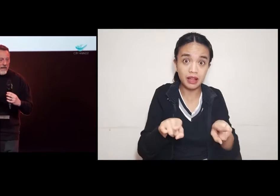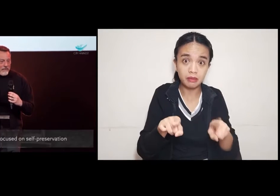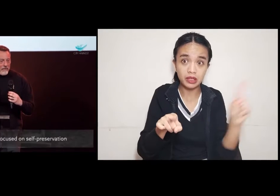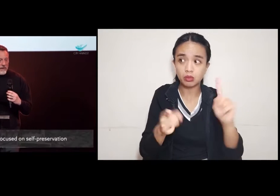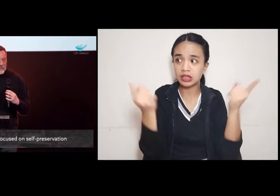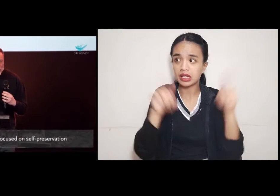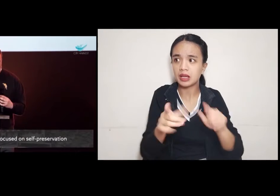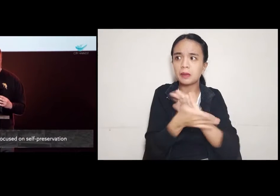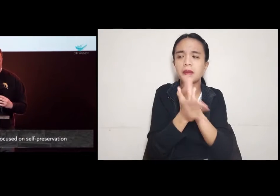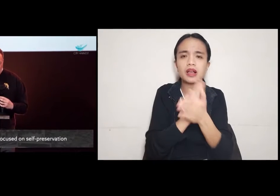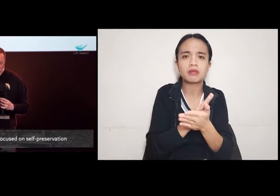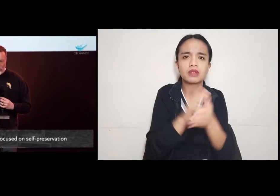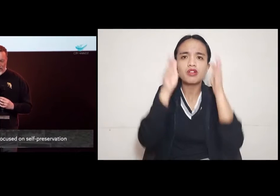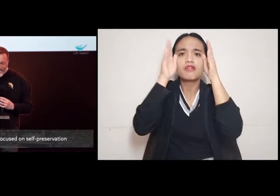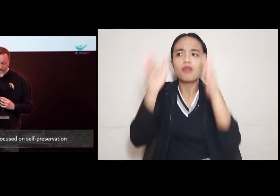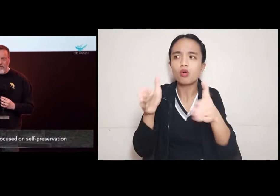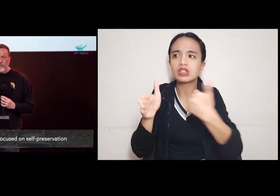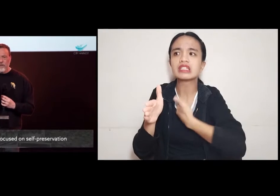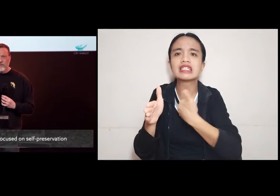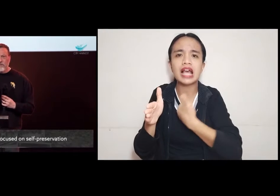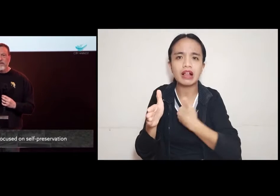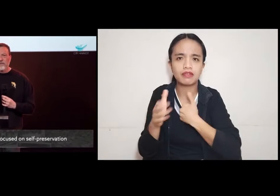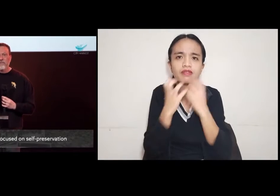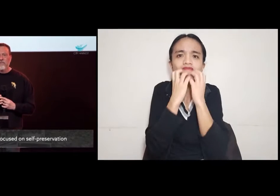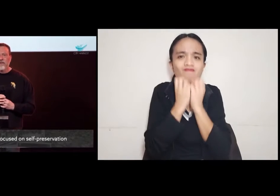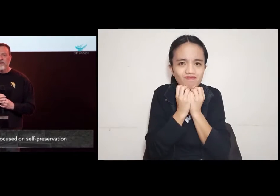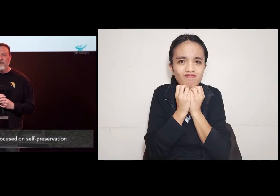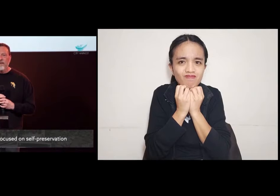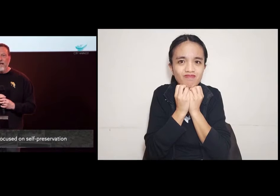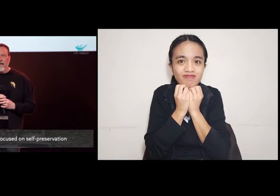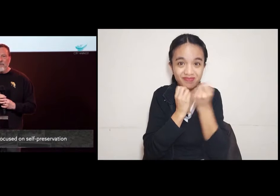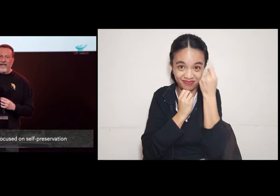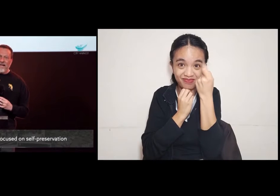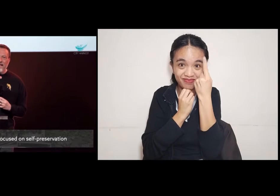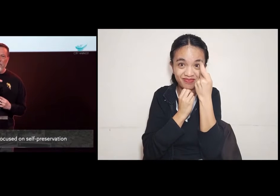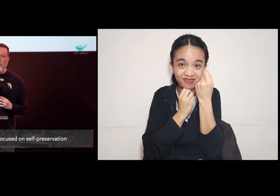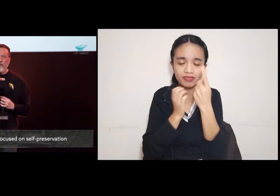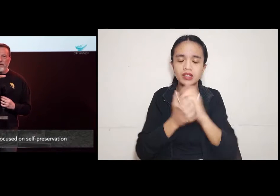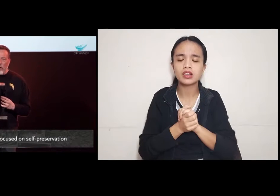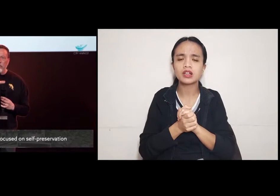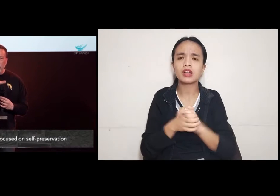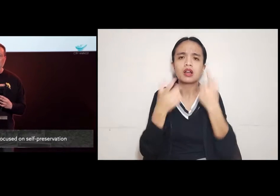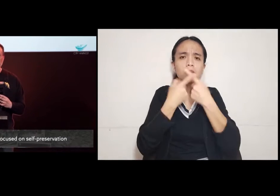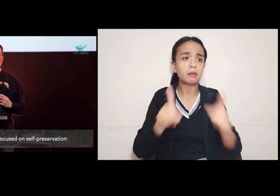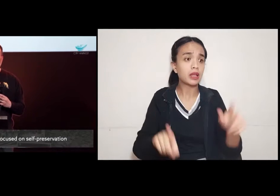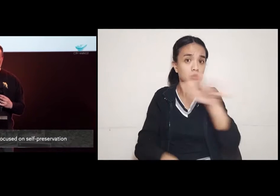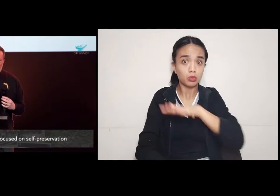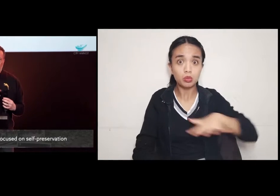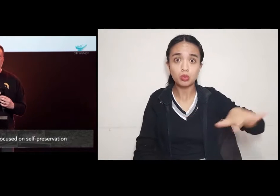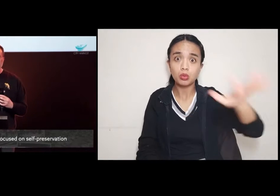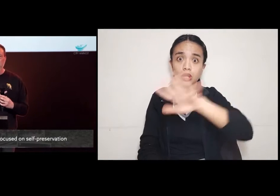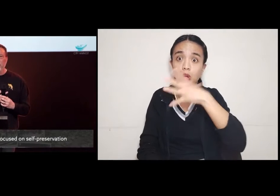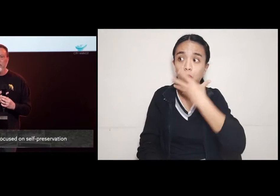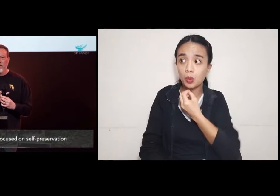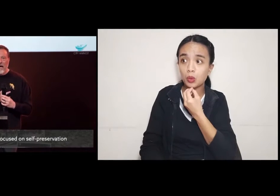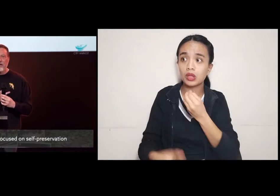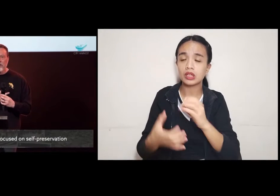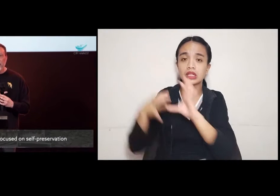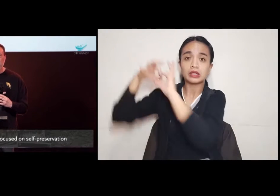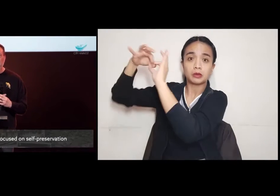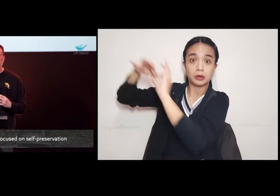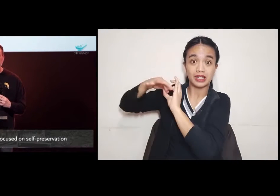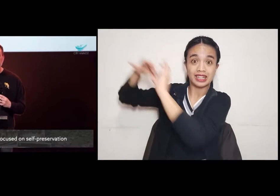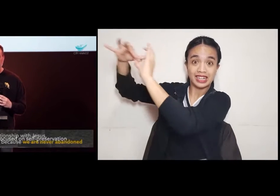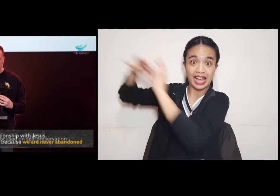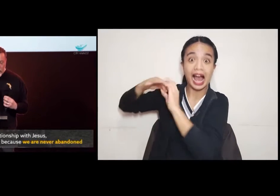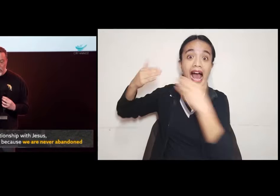become completely focused on self-preservation. But for those of us who are in a relationship with the God who